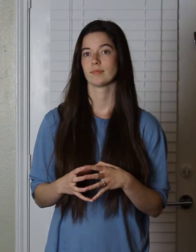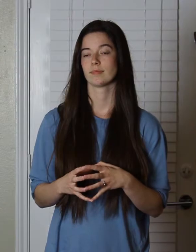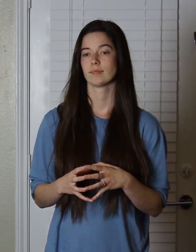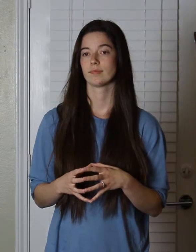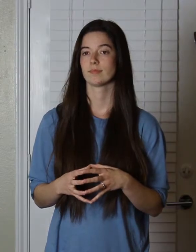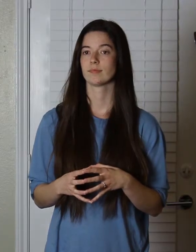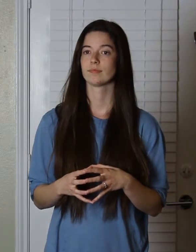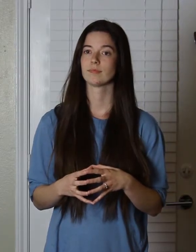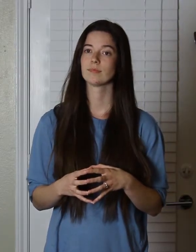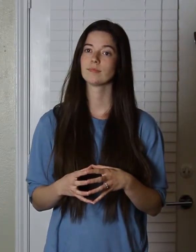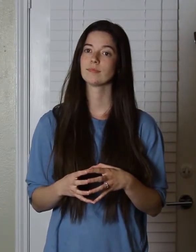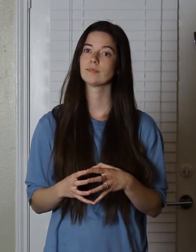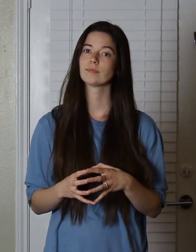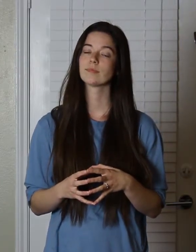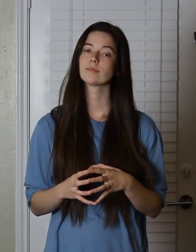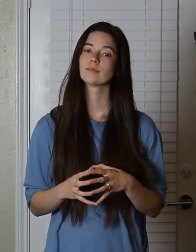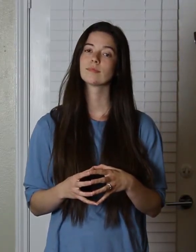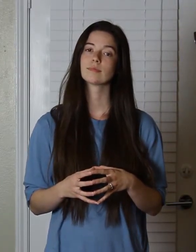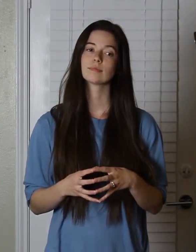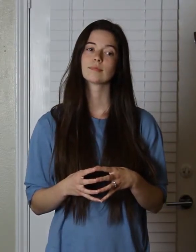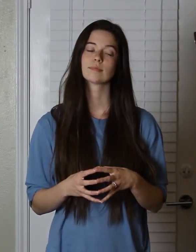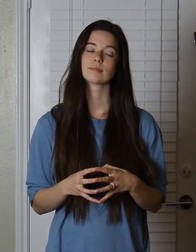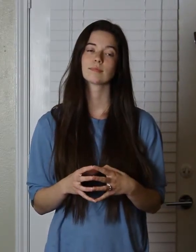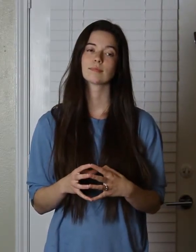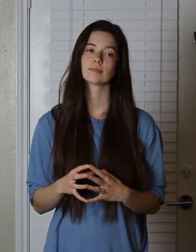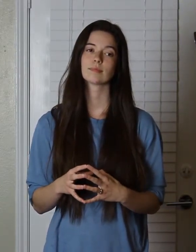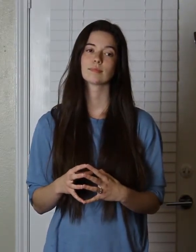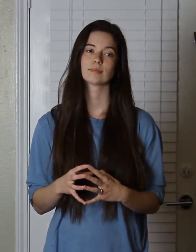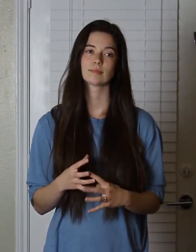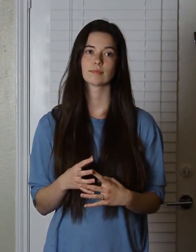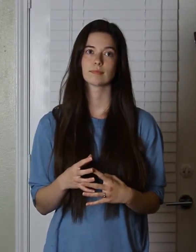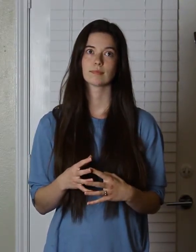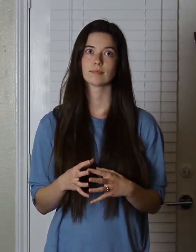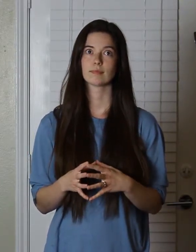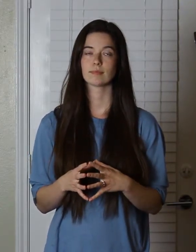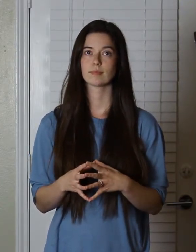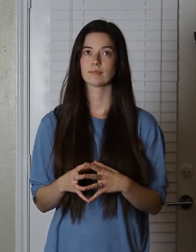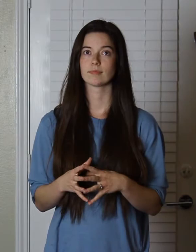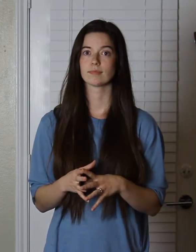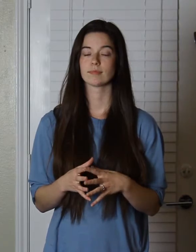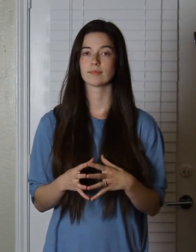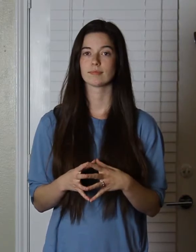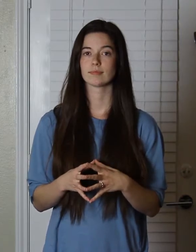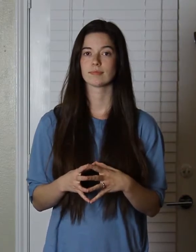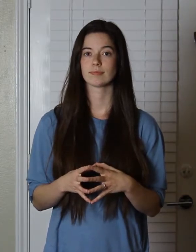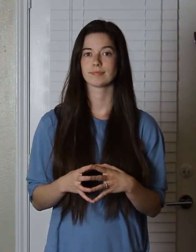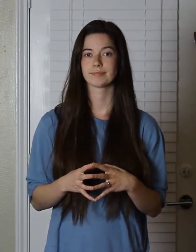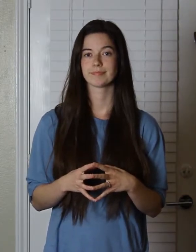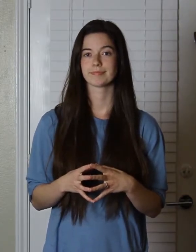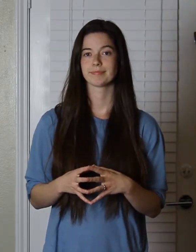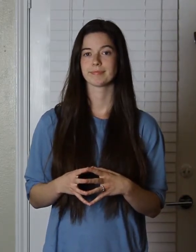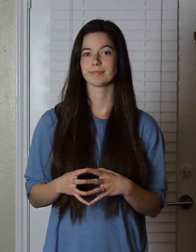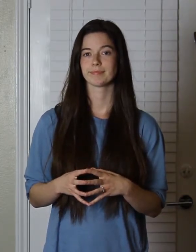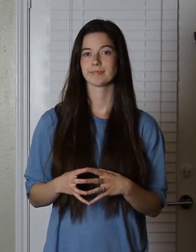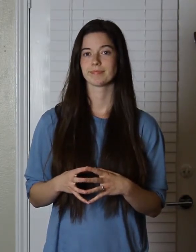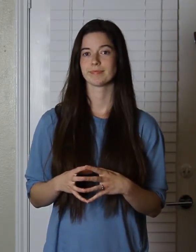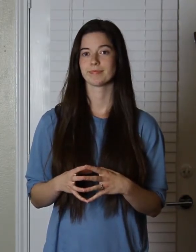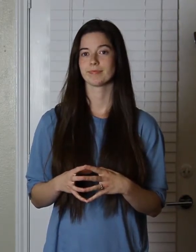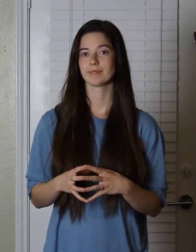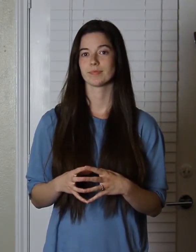rain last week, or just poured out of the water fountain down the hall. The point is, the water itself has been around pretty